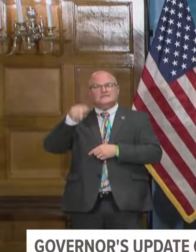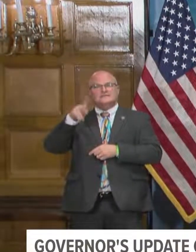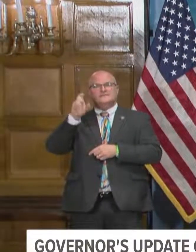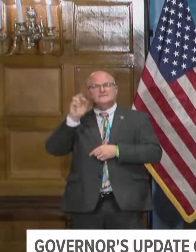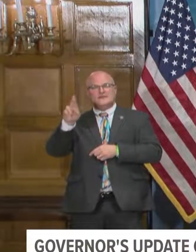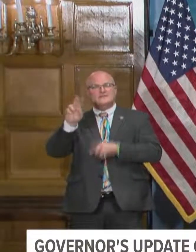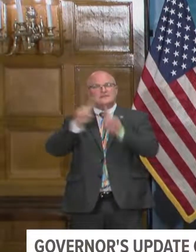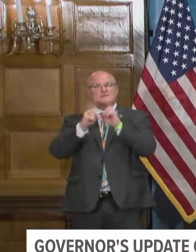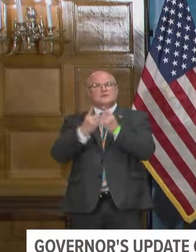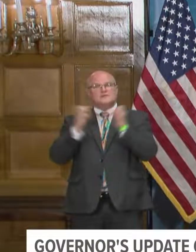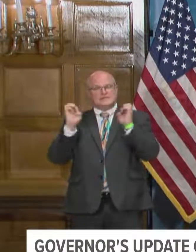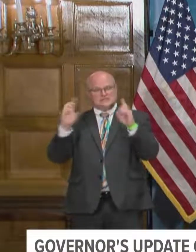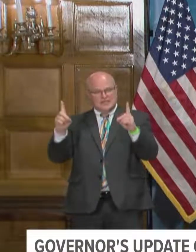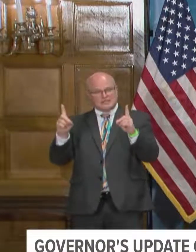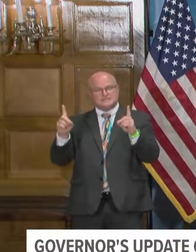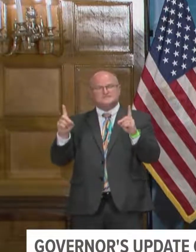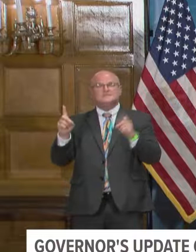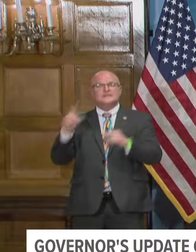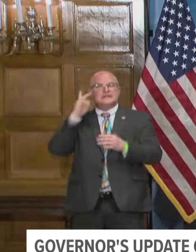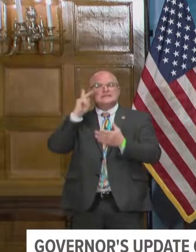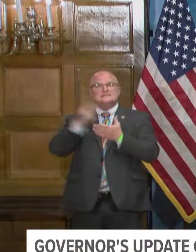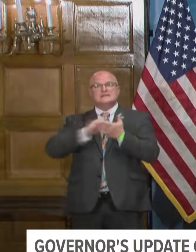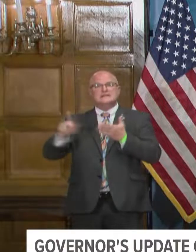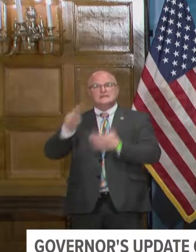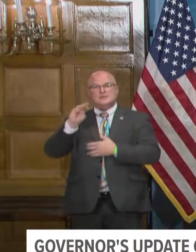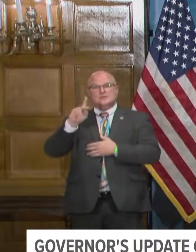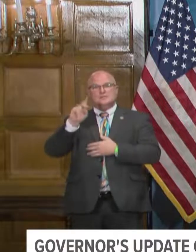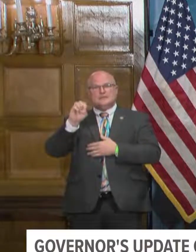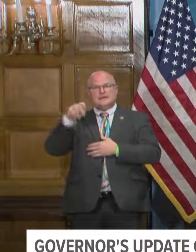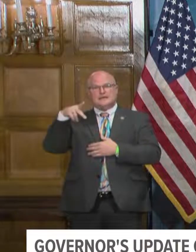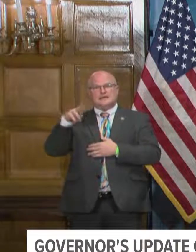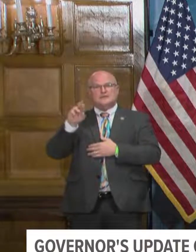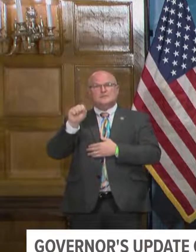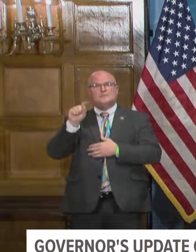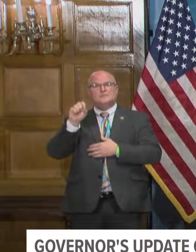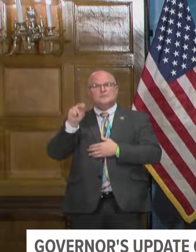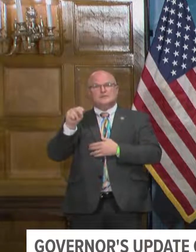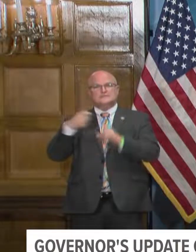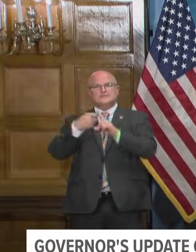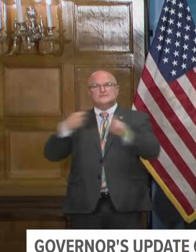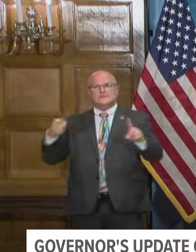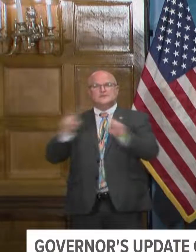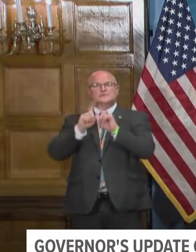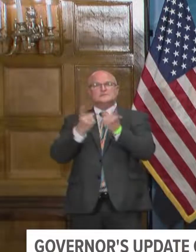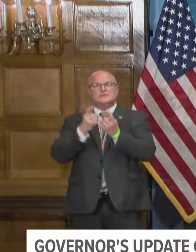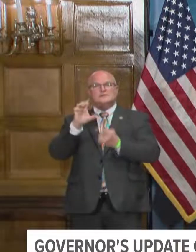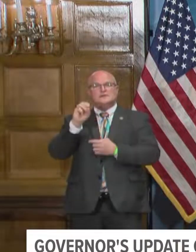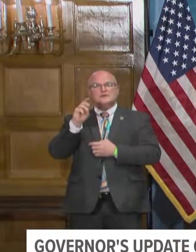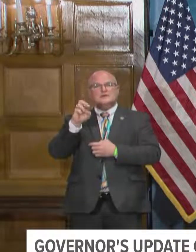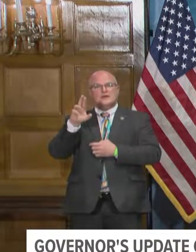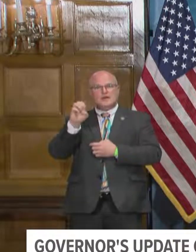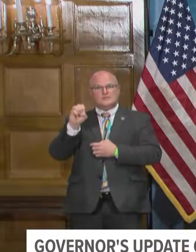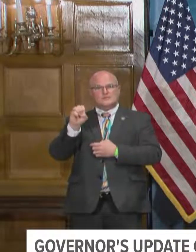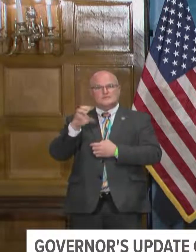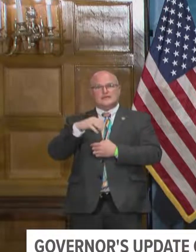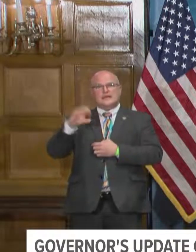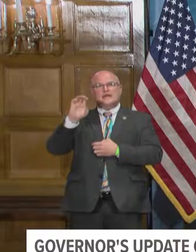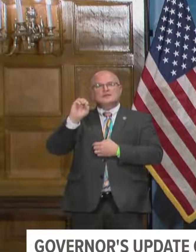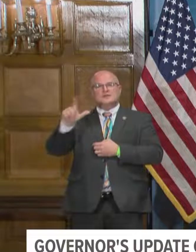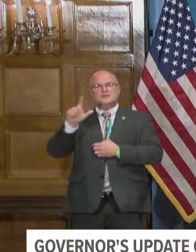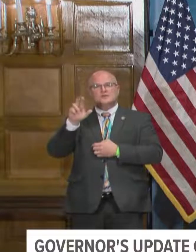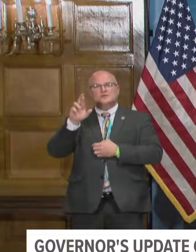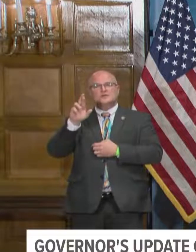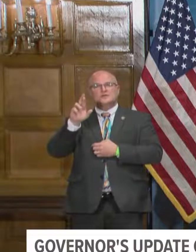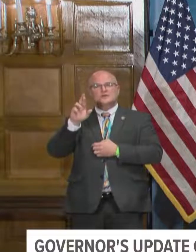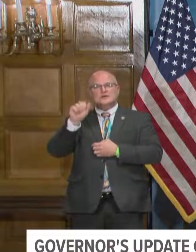Department of Education, Secretary Mike Preston of Commerce, and of course we have Colonel Rob Ader here, who is our